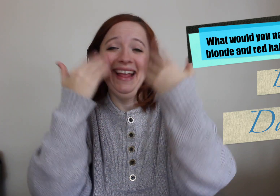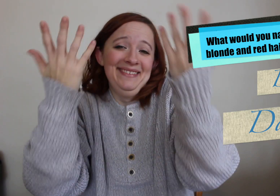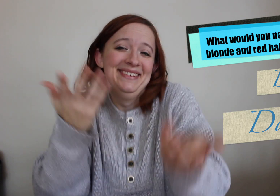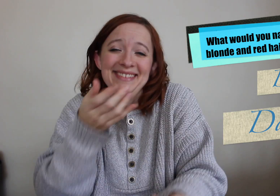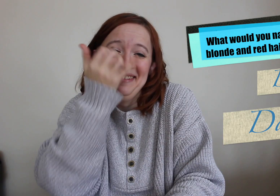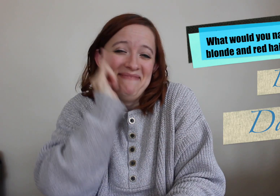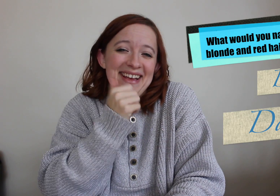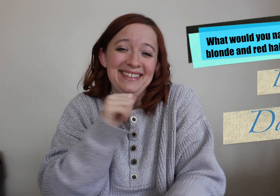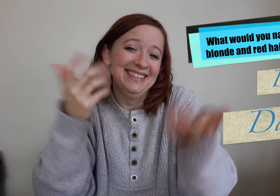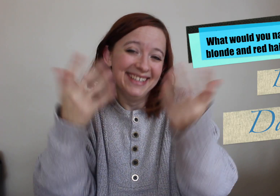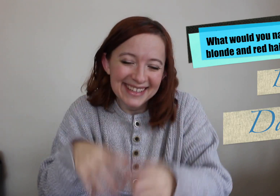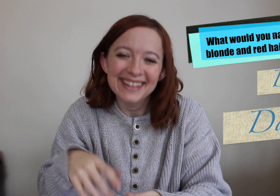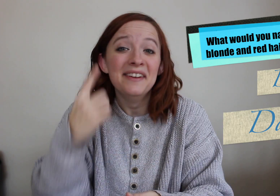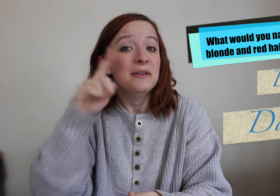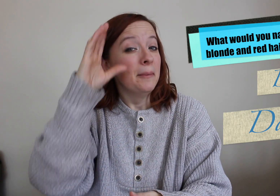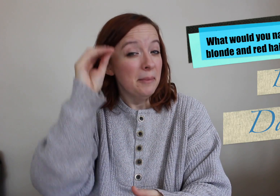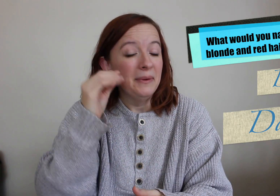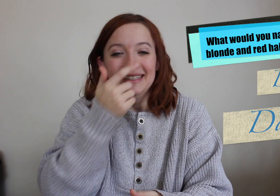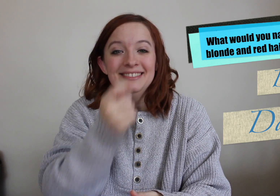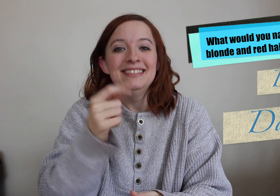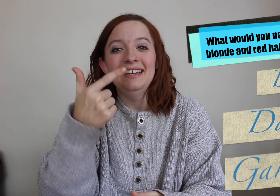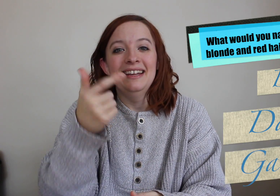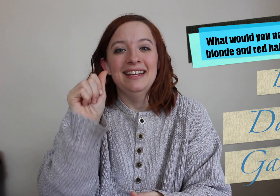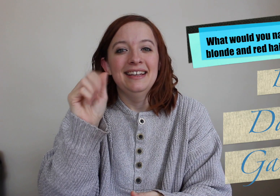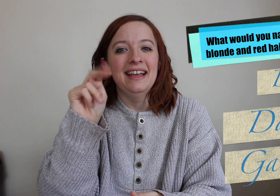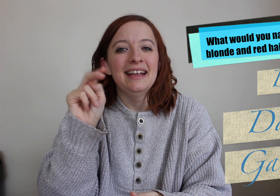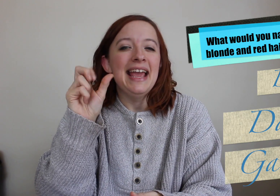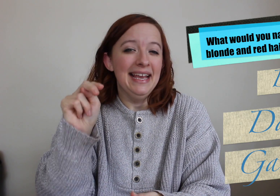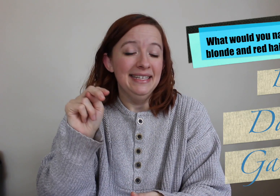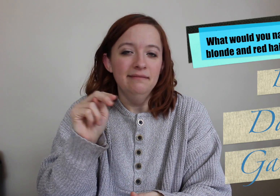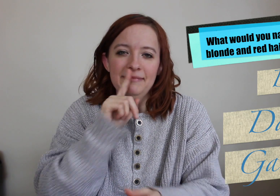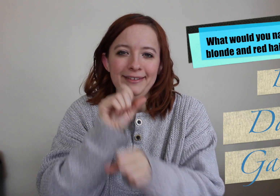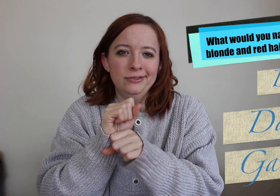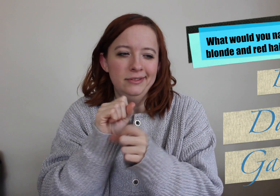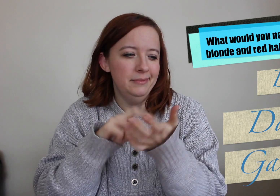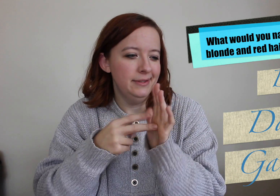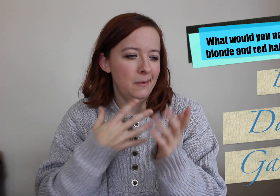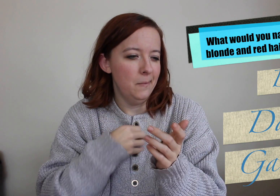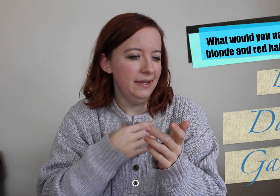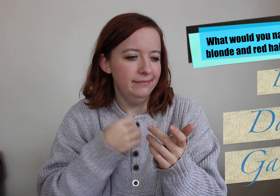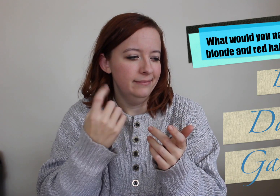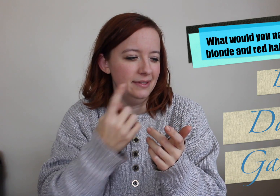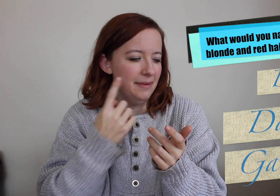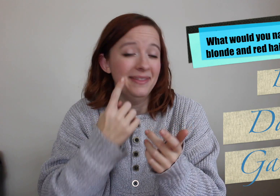meadow. And I don't know. I guess like it was a blonde little girl. For a boy, I picked interesting Gannon. I think it means